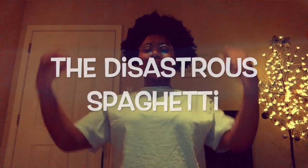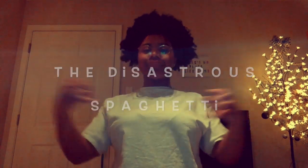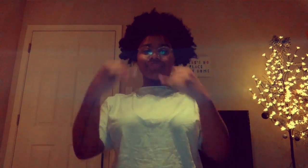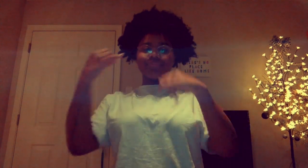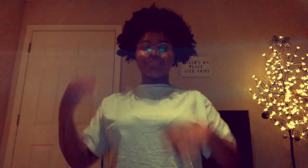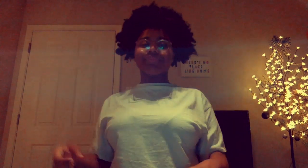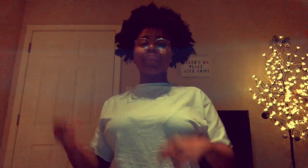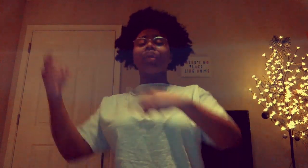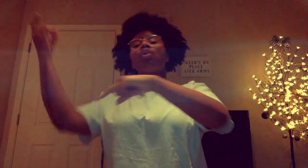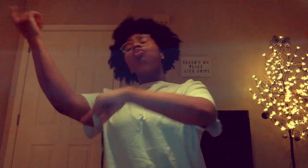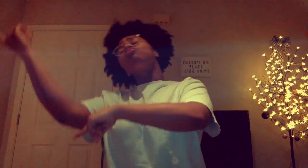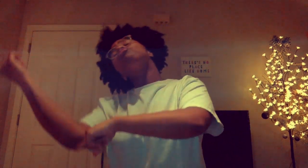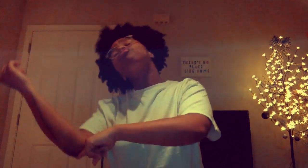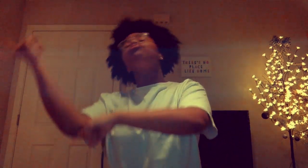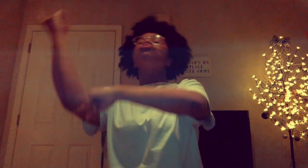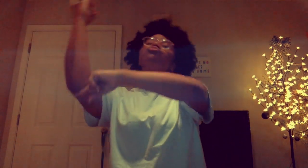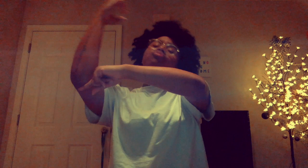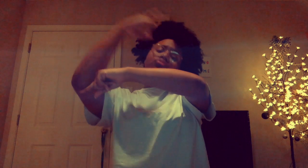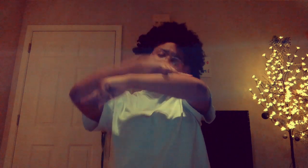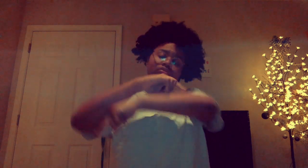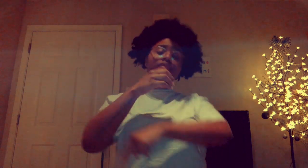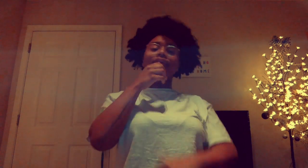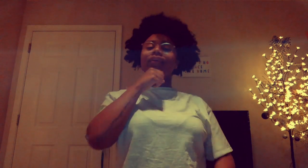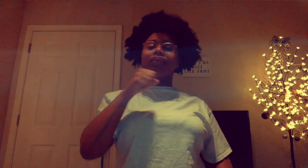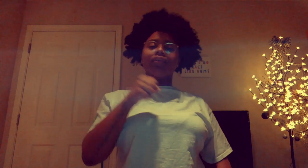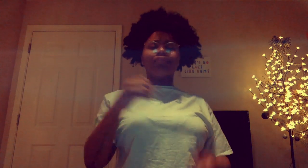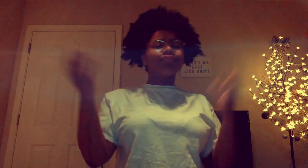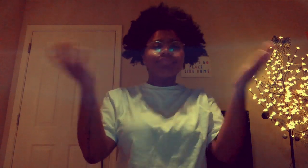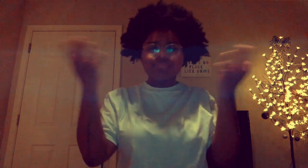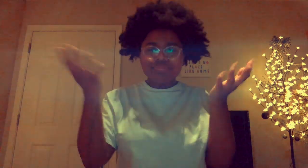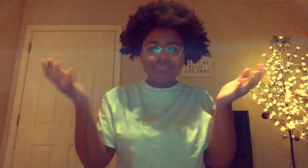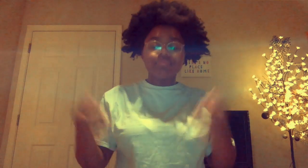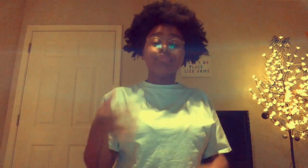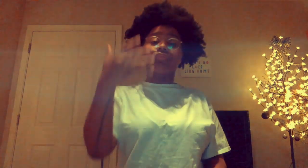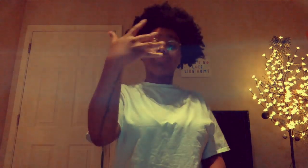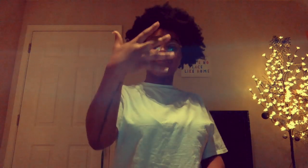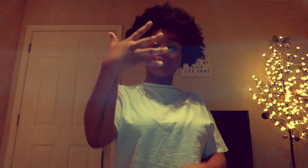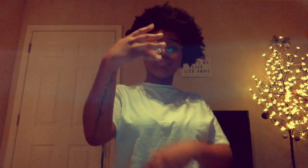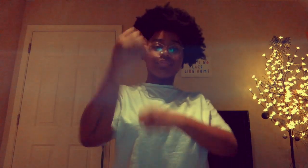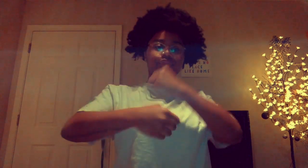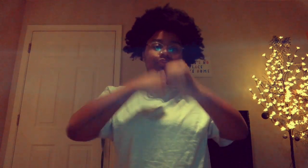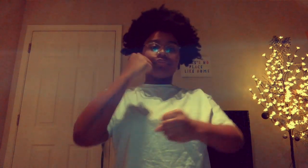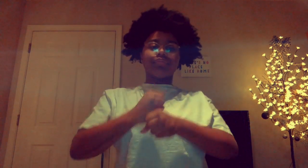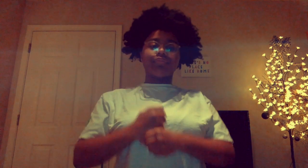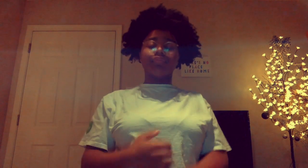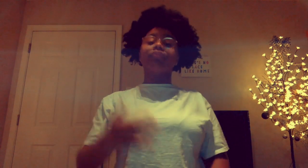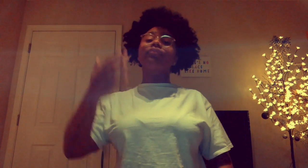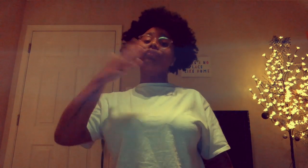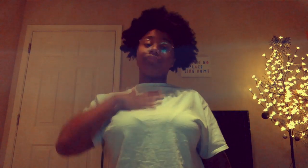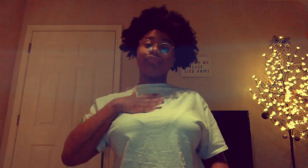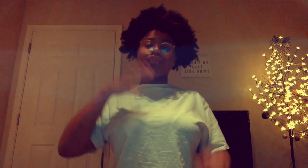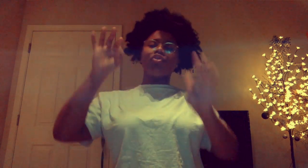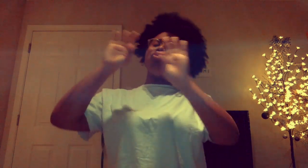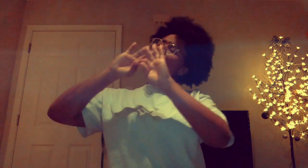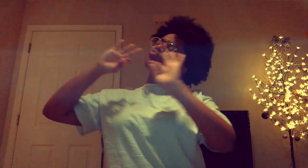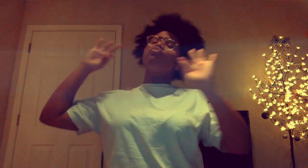Disastrous Spaghetti. One day, whenever I was 5 years old, my